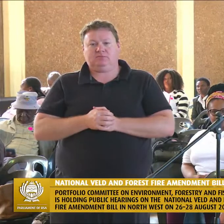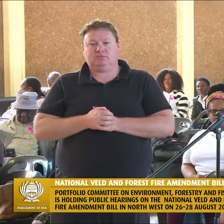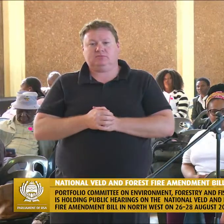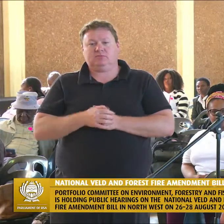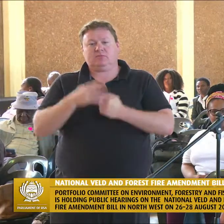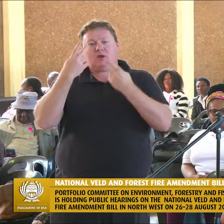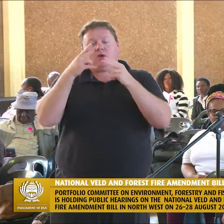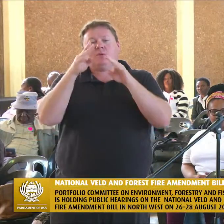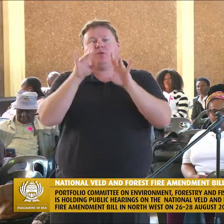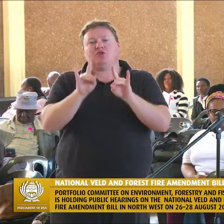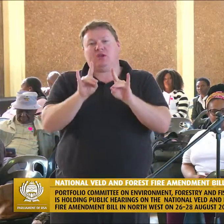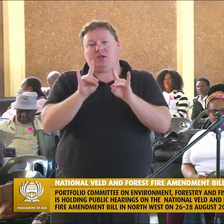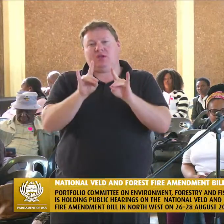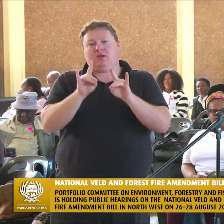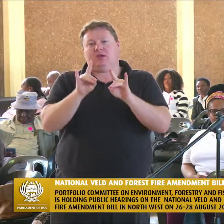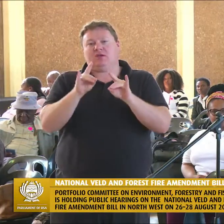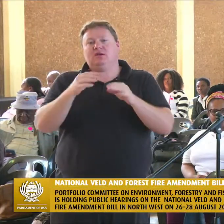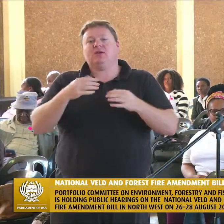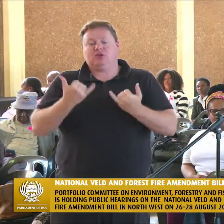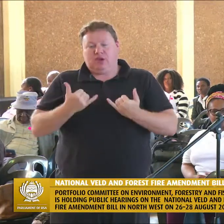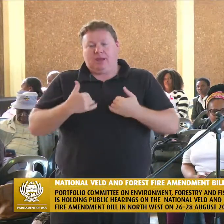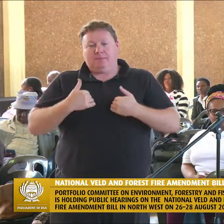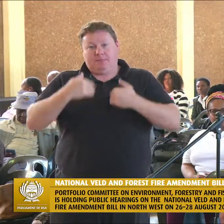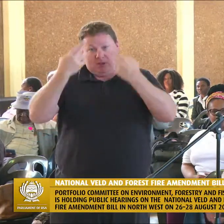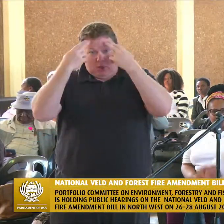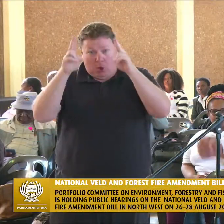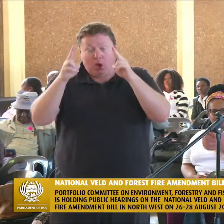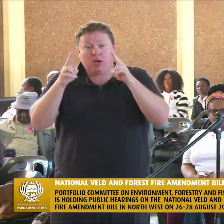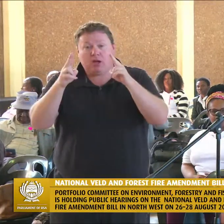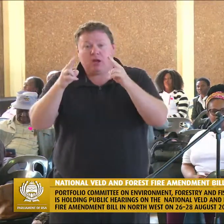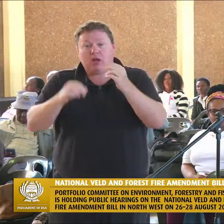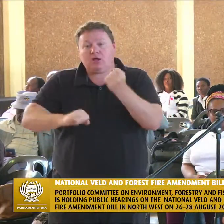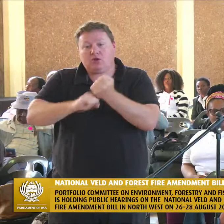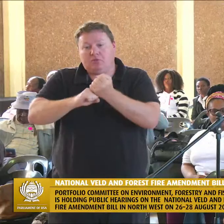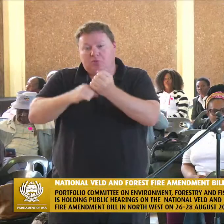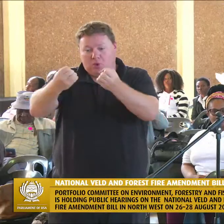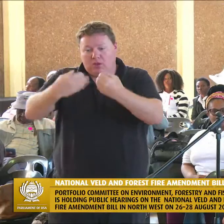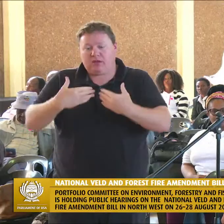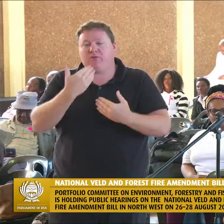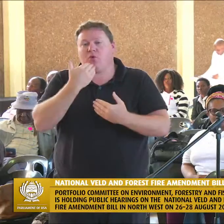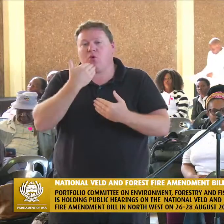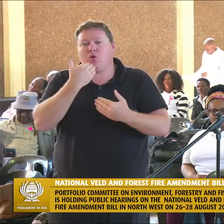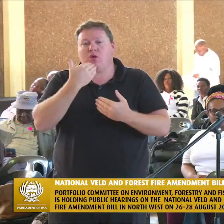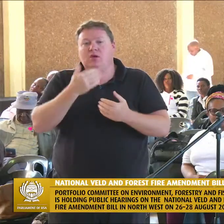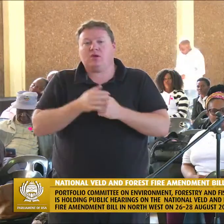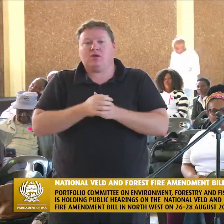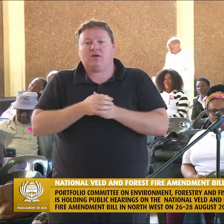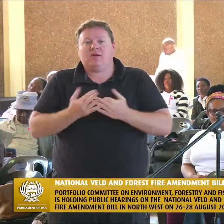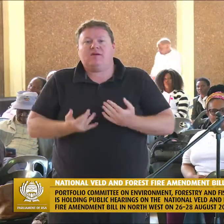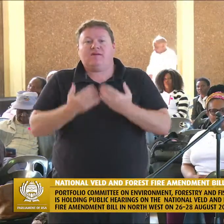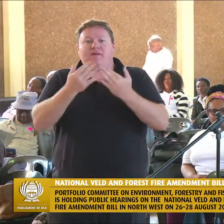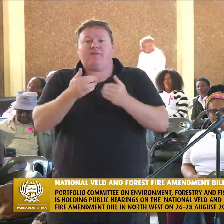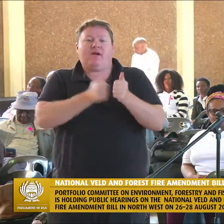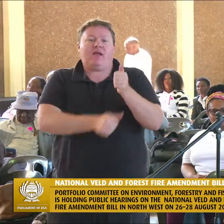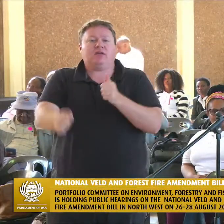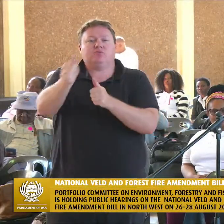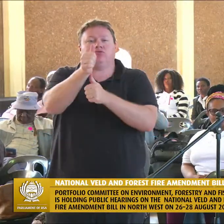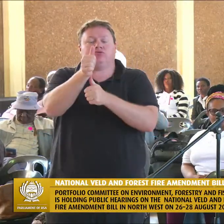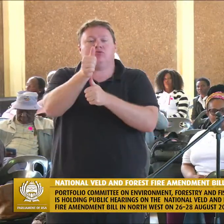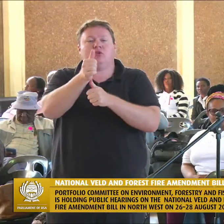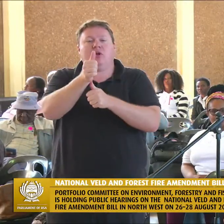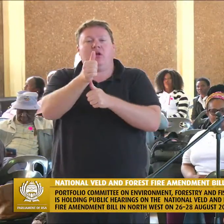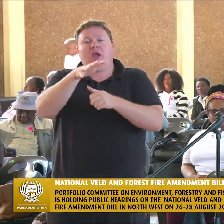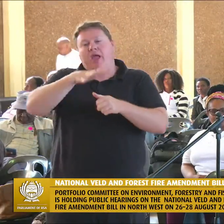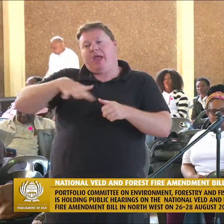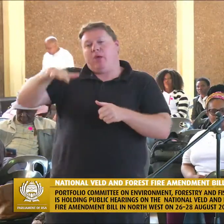honorable chairman i'm also honored today to be supported by the fire chiefs in the area